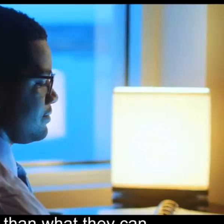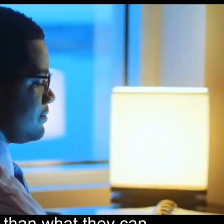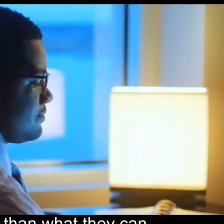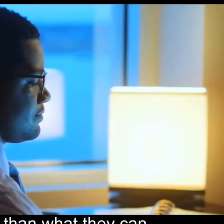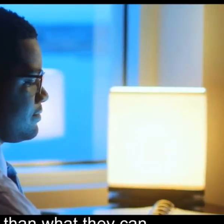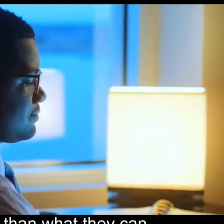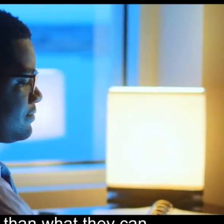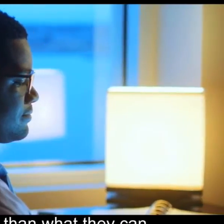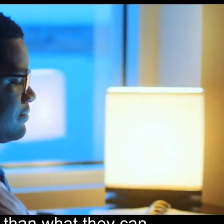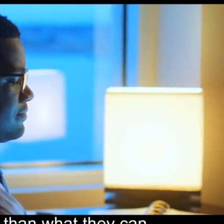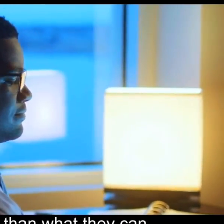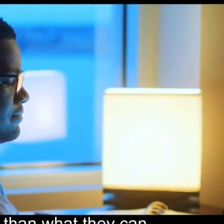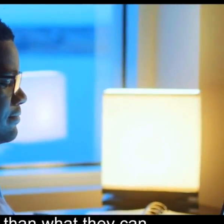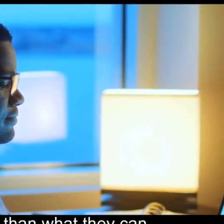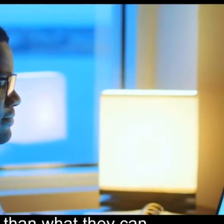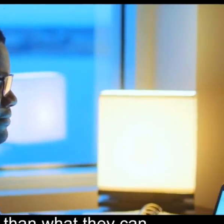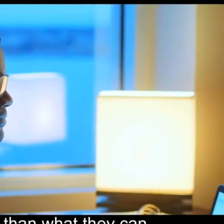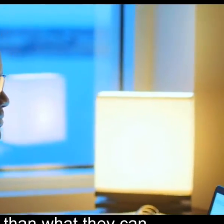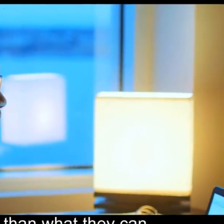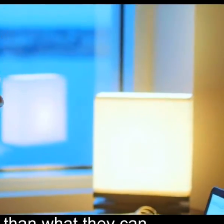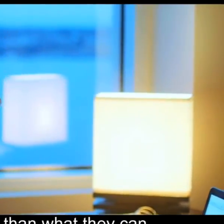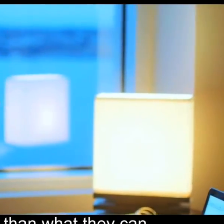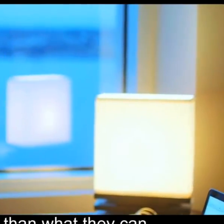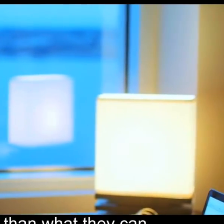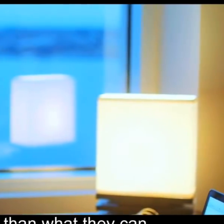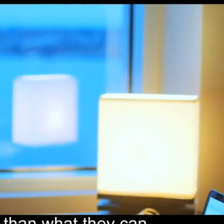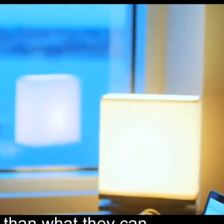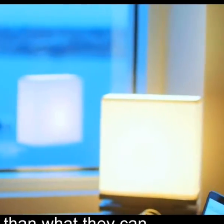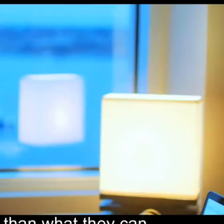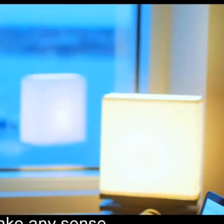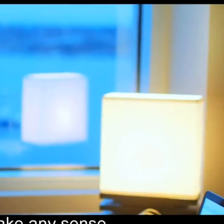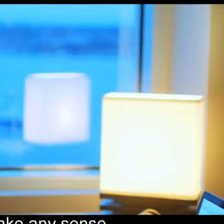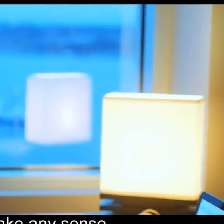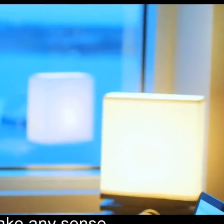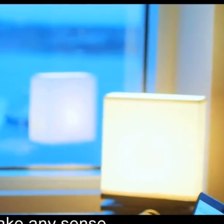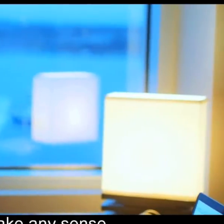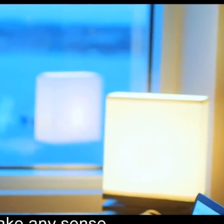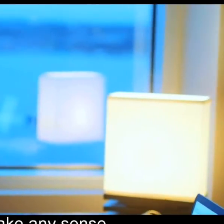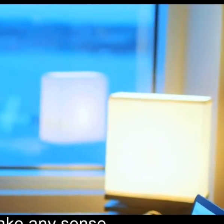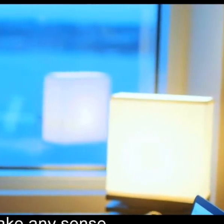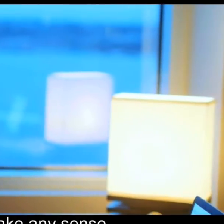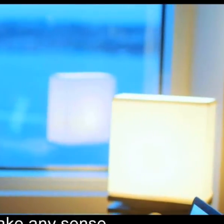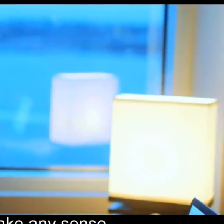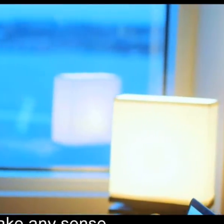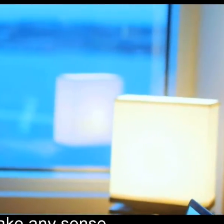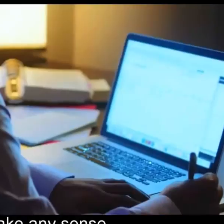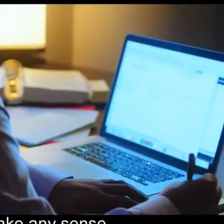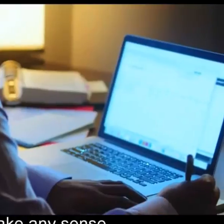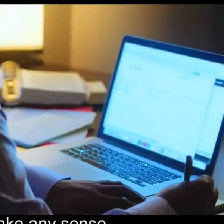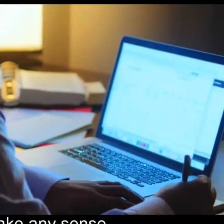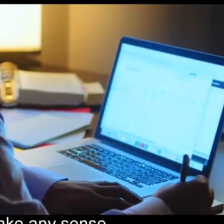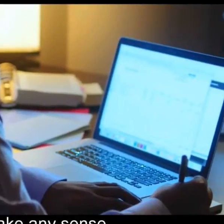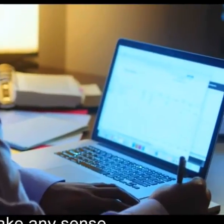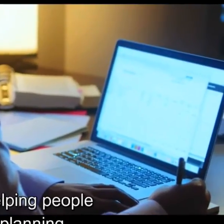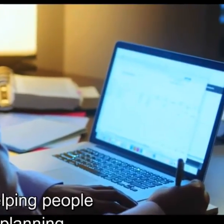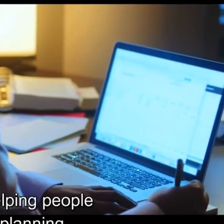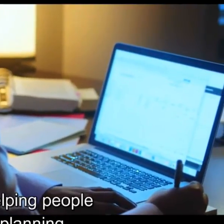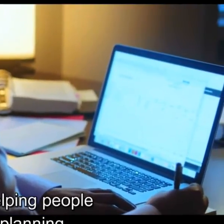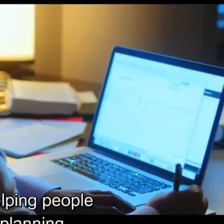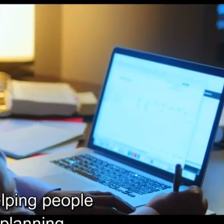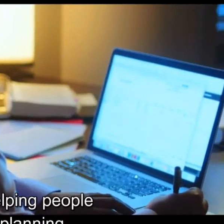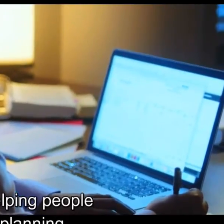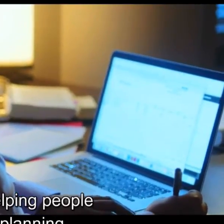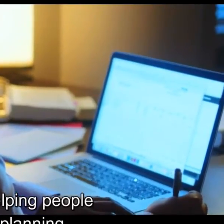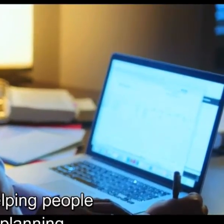spend way more than what they can, even if it doesn't make any sense. Just the